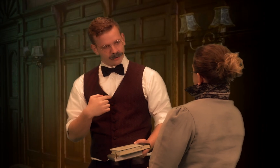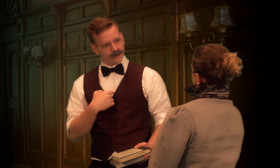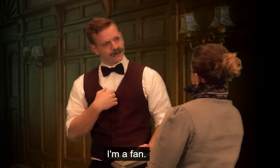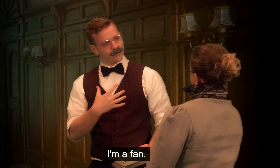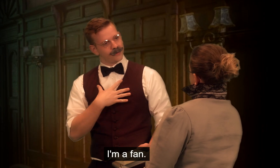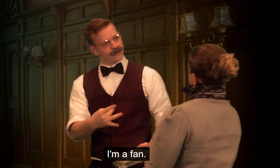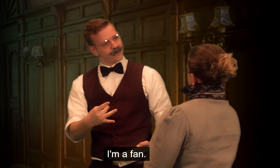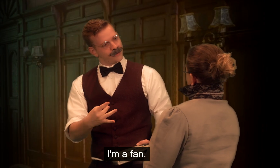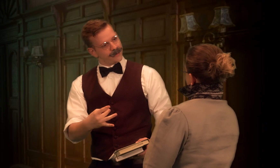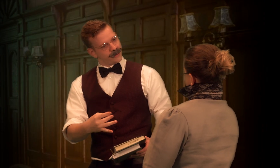I'm a fan.